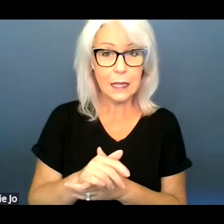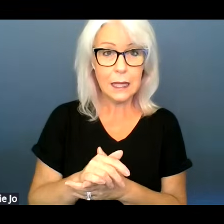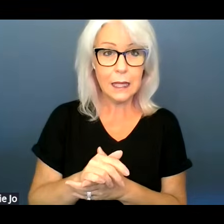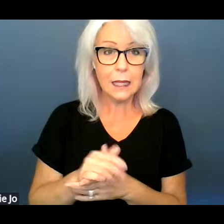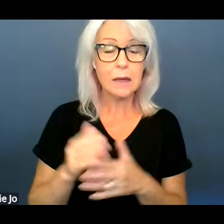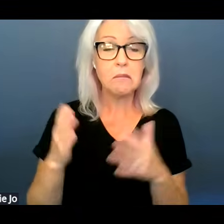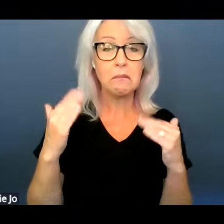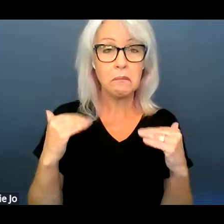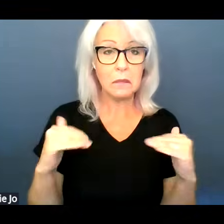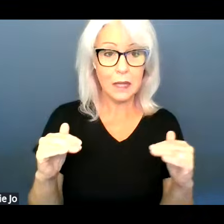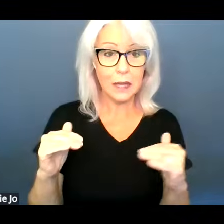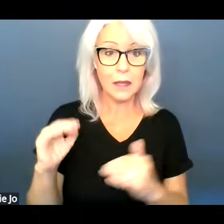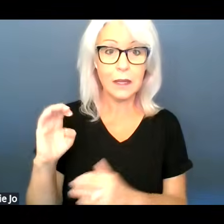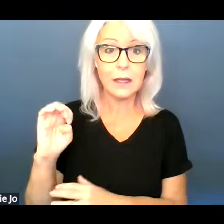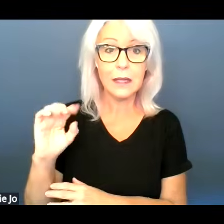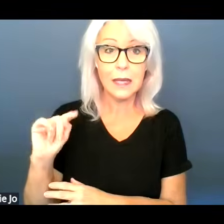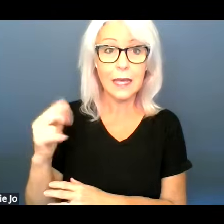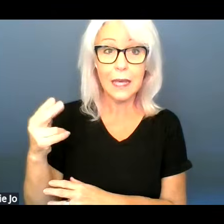Ethan Weichert.